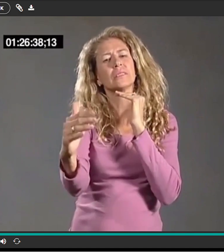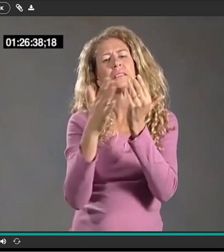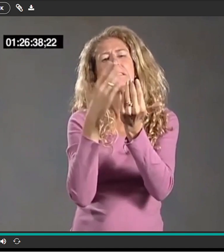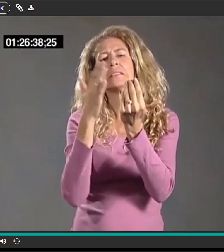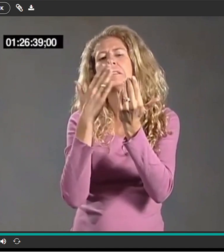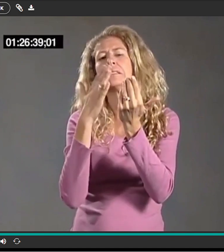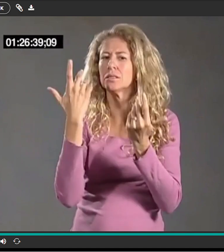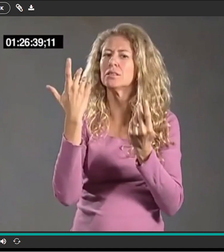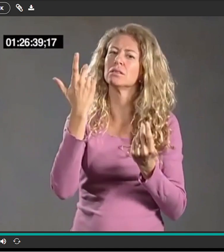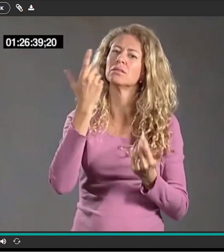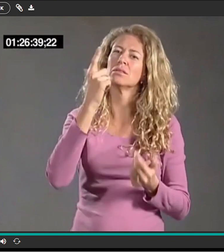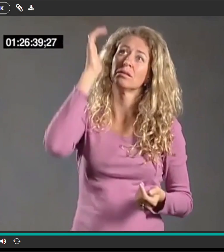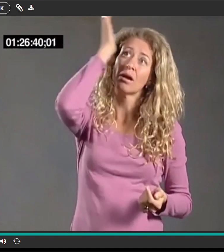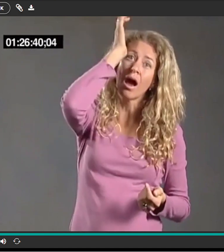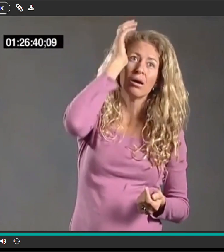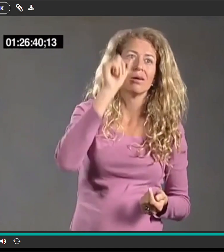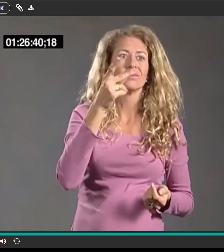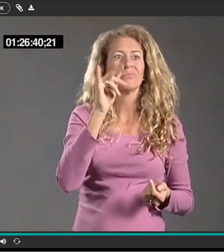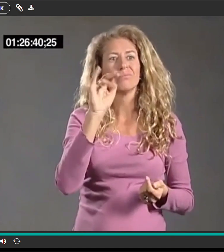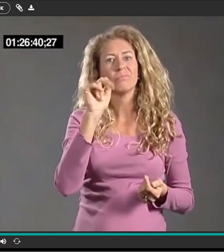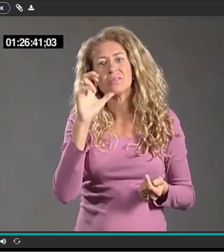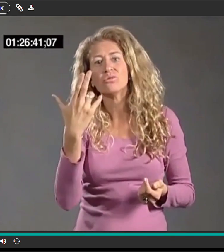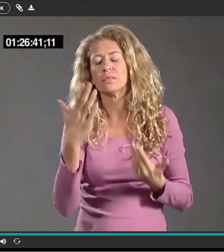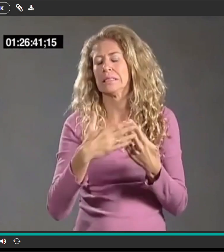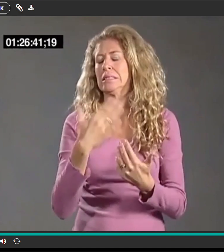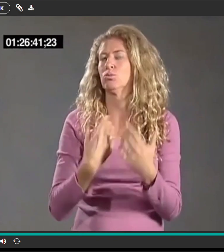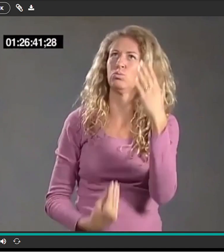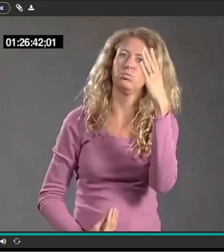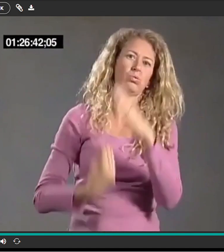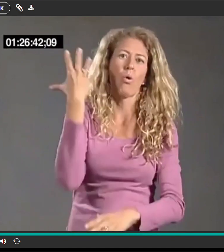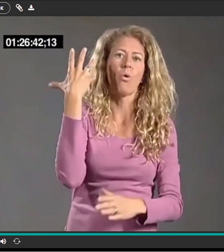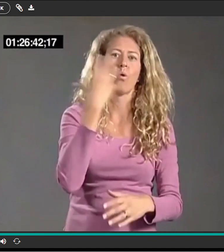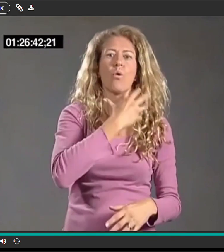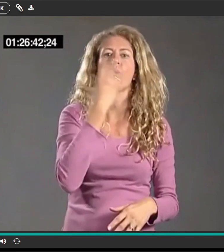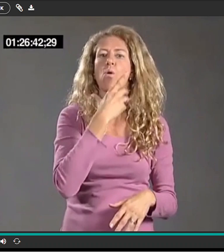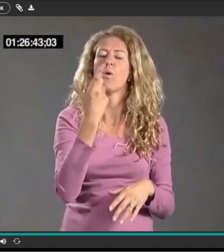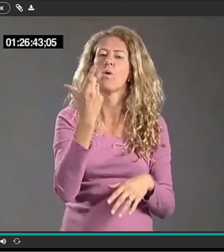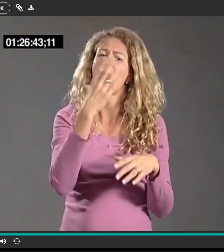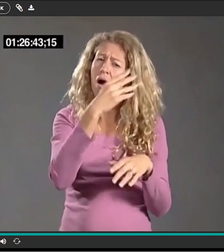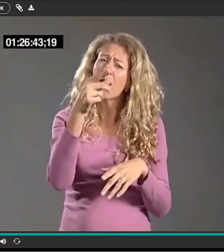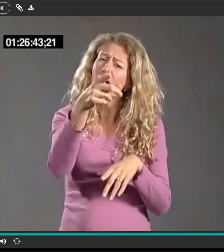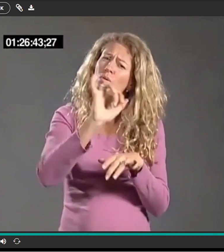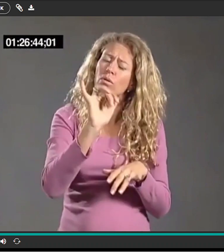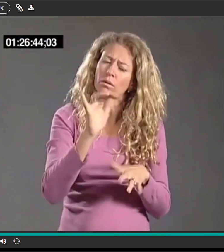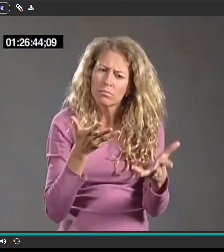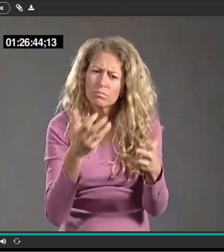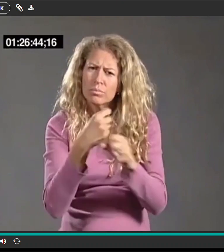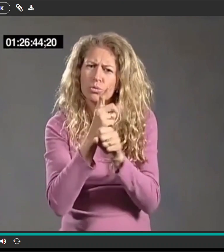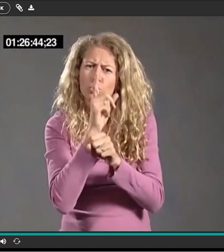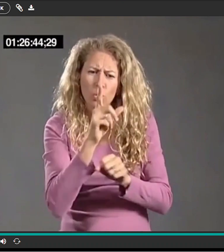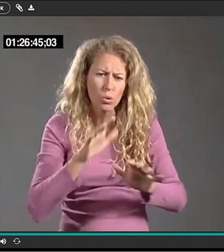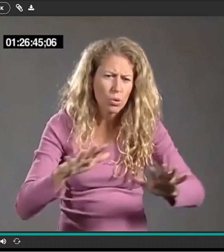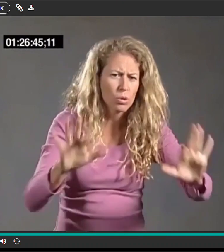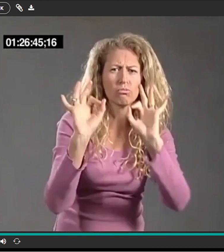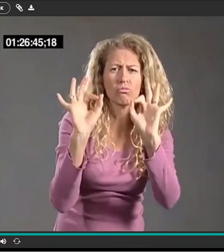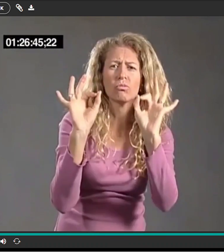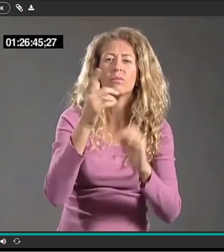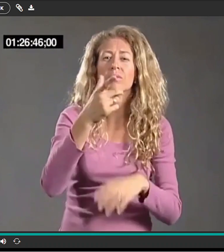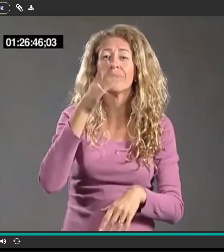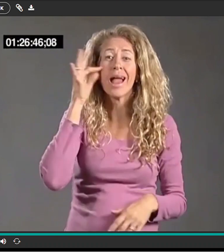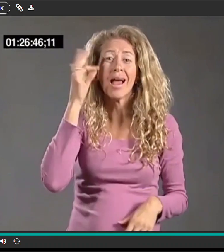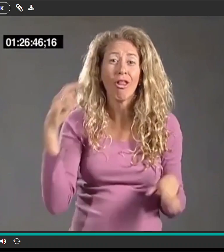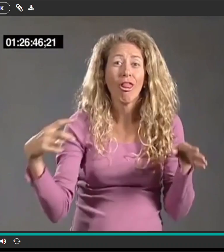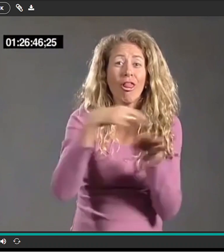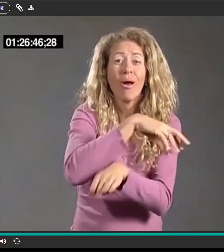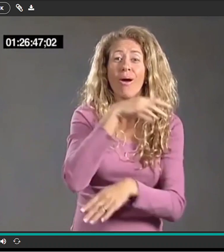Arizona has really temperate weather, so it's perfect for growing things like this. The lettuce and spinach grew really,